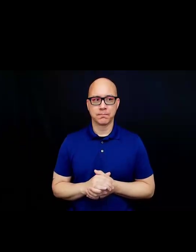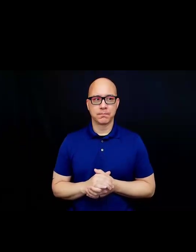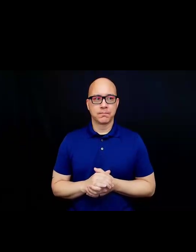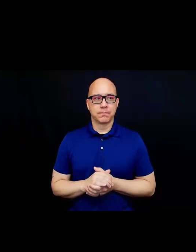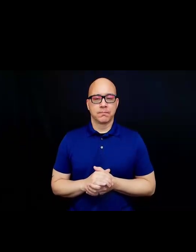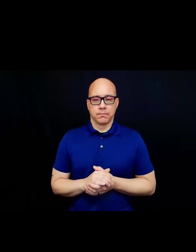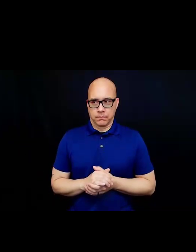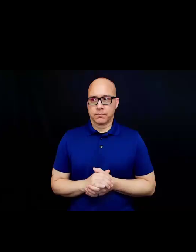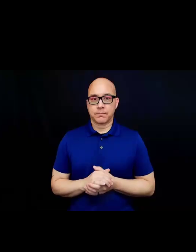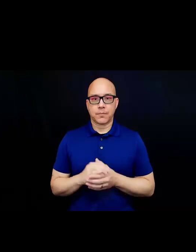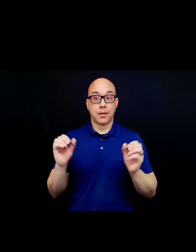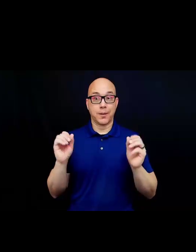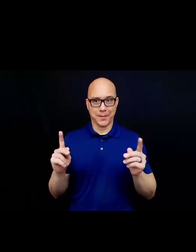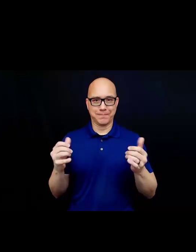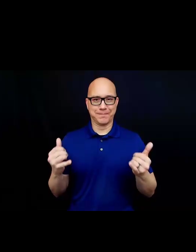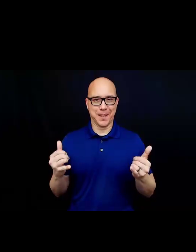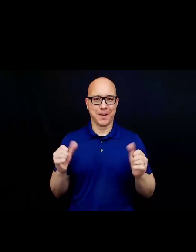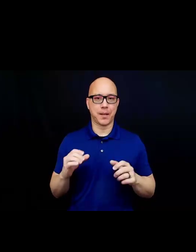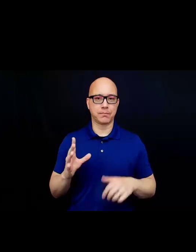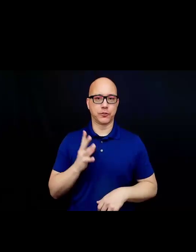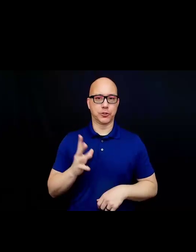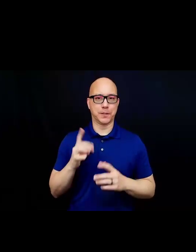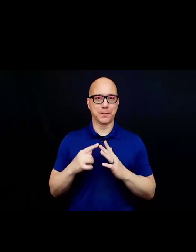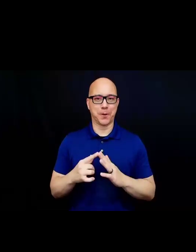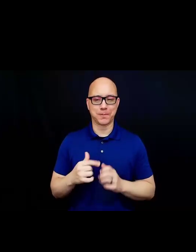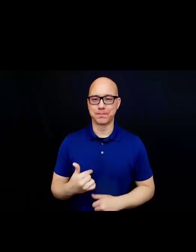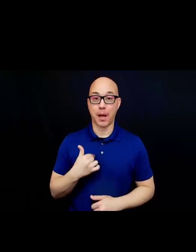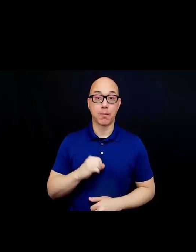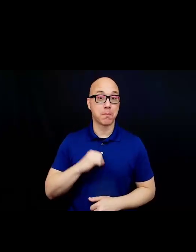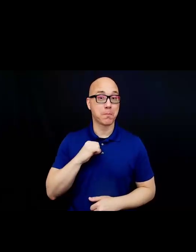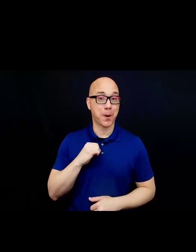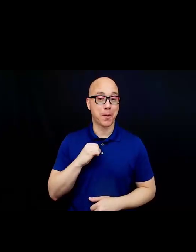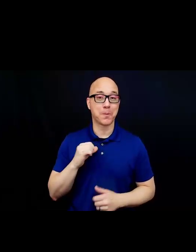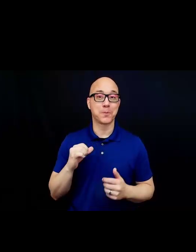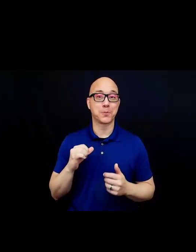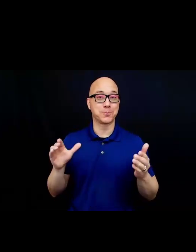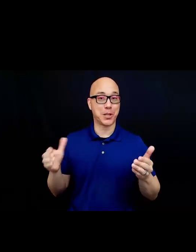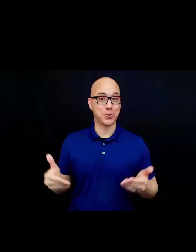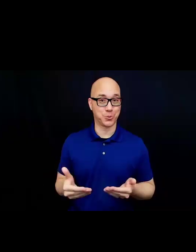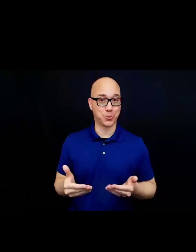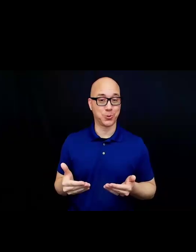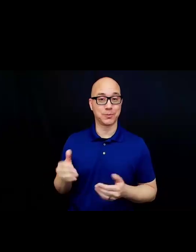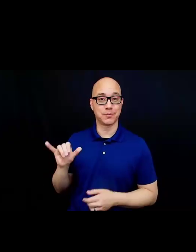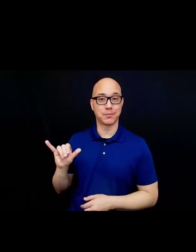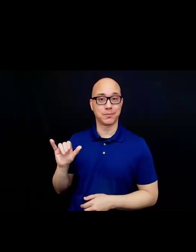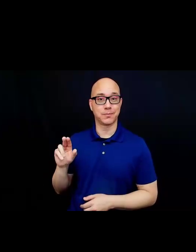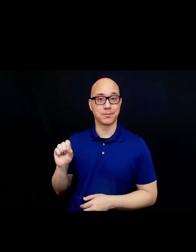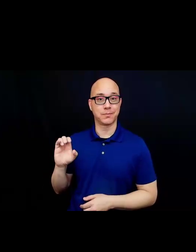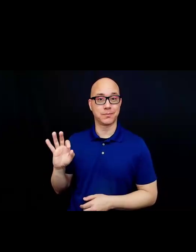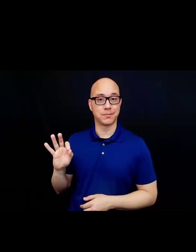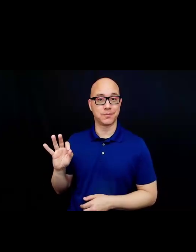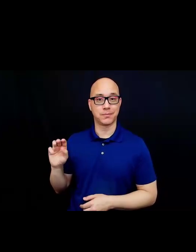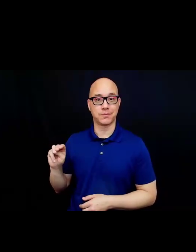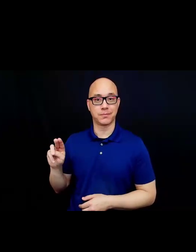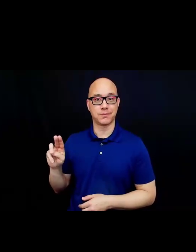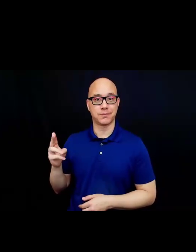All right, so now we're going to get started, and it is my great pleasure to introduce to you Yusuf Mohammed,